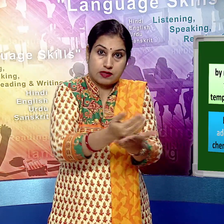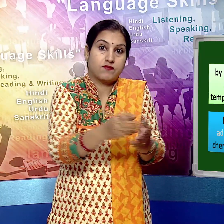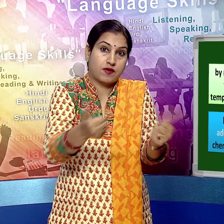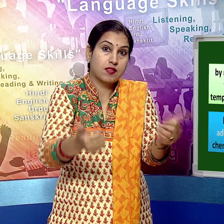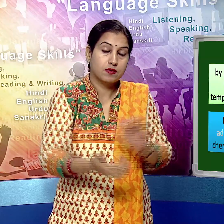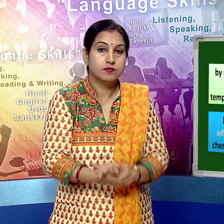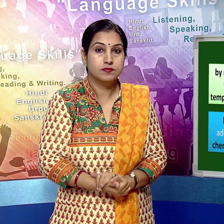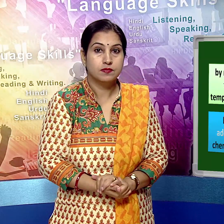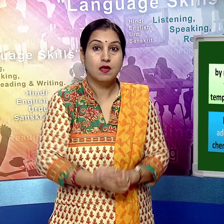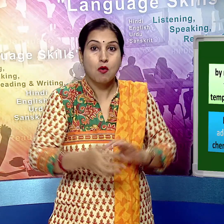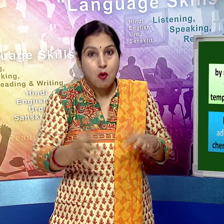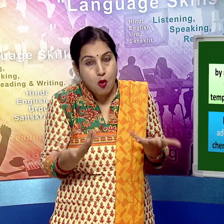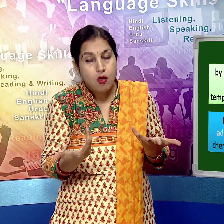by adding chemicals,